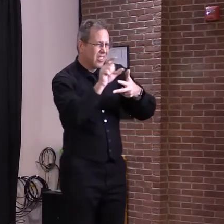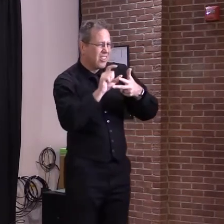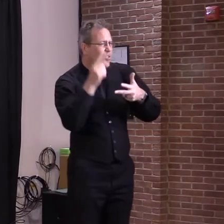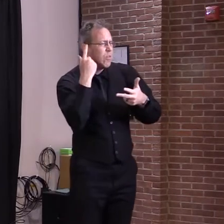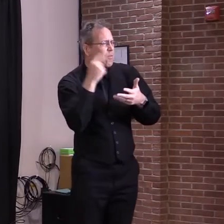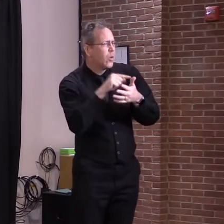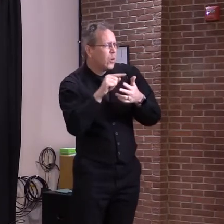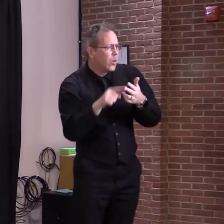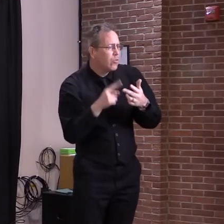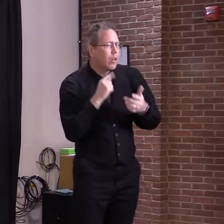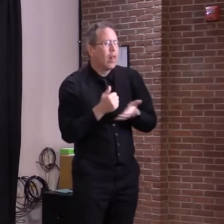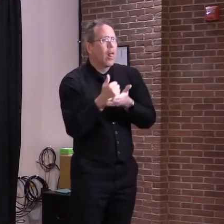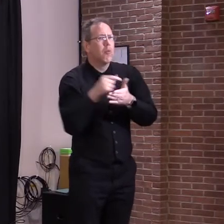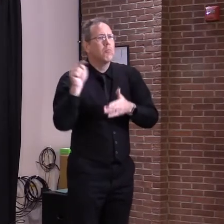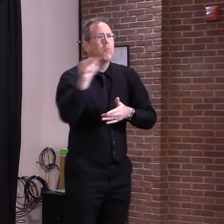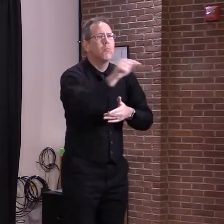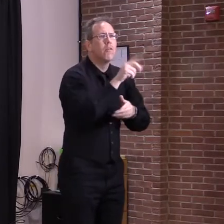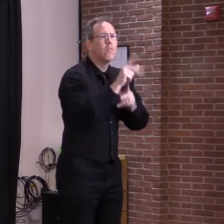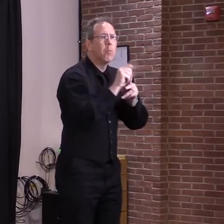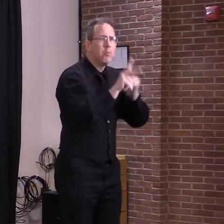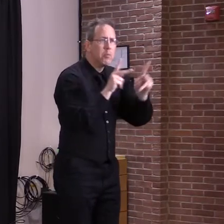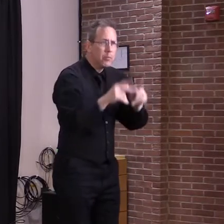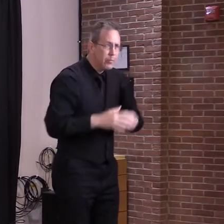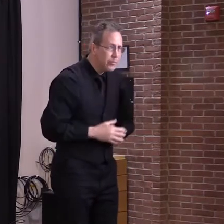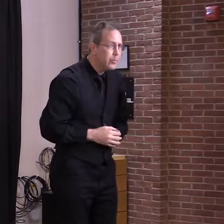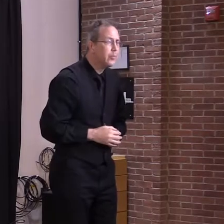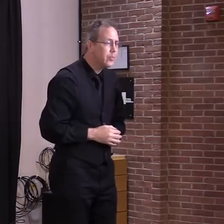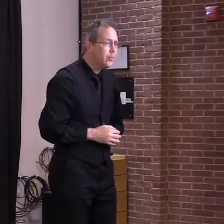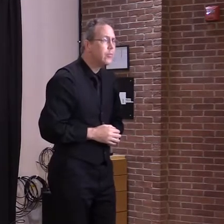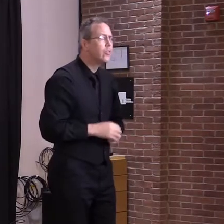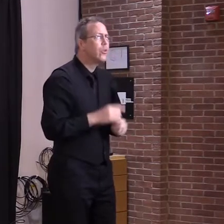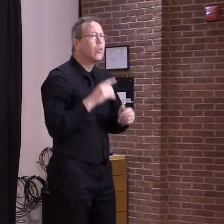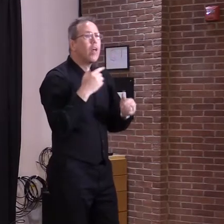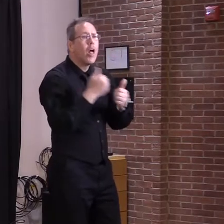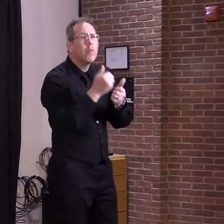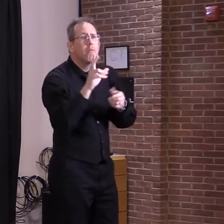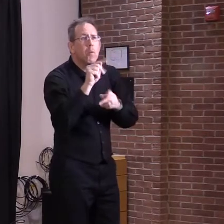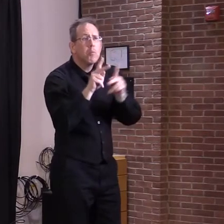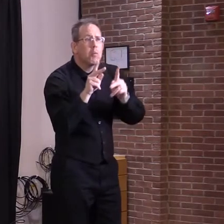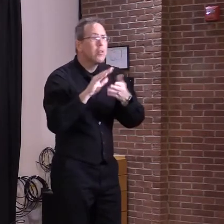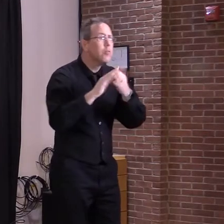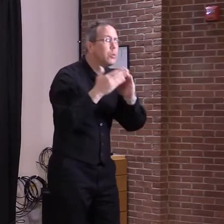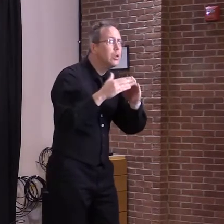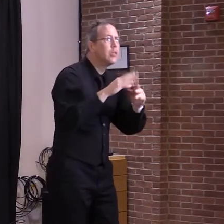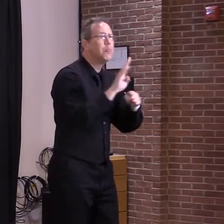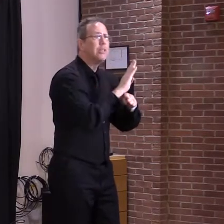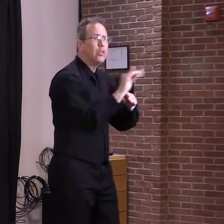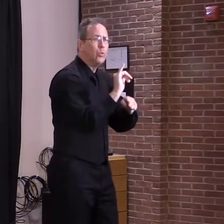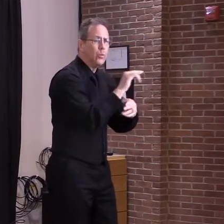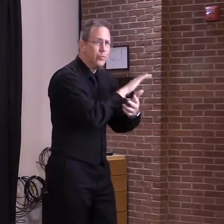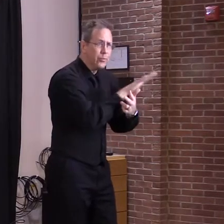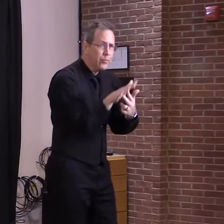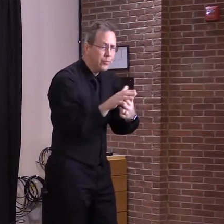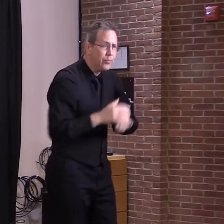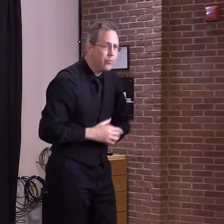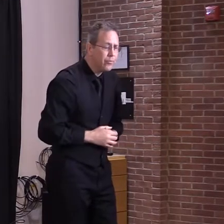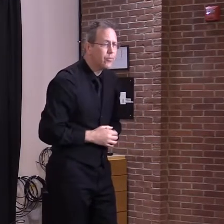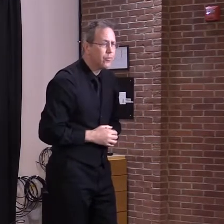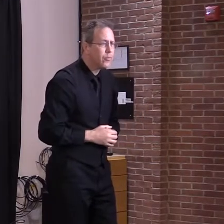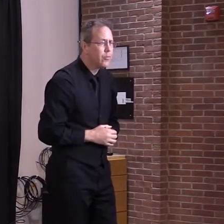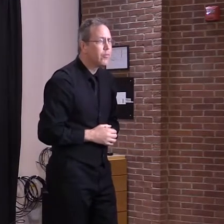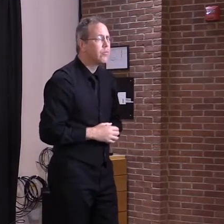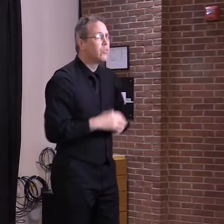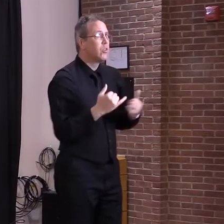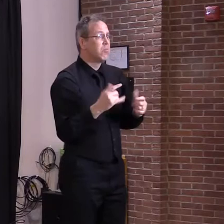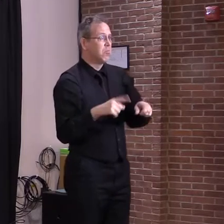all Vermonters, our communities, and the small businesses that are the heartbeat of the economy. At this point in the legislative session,